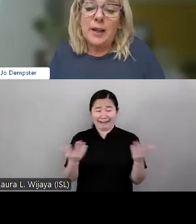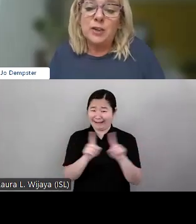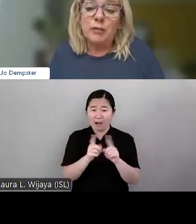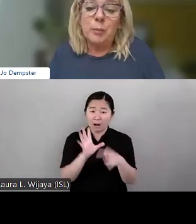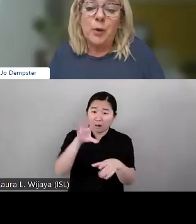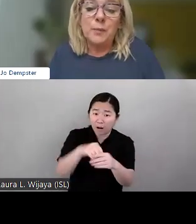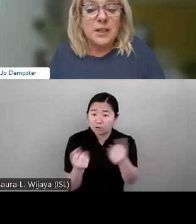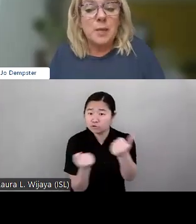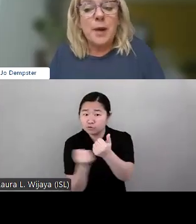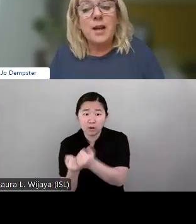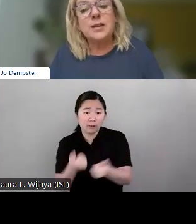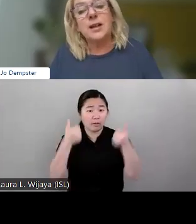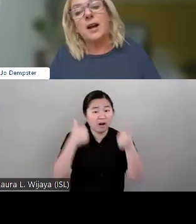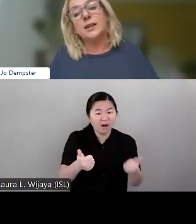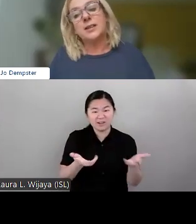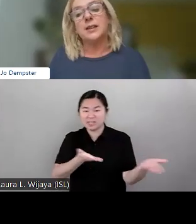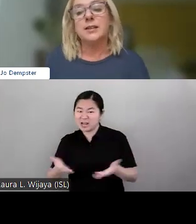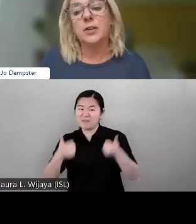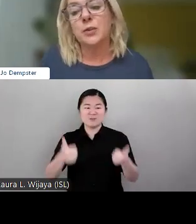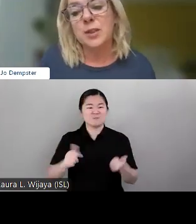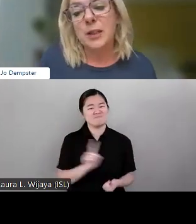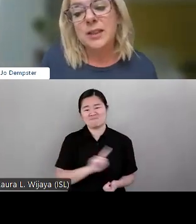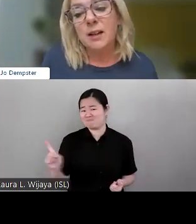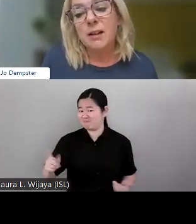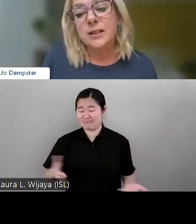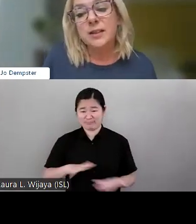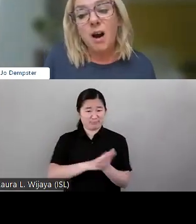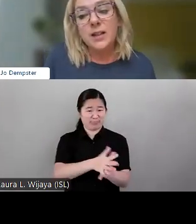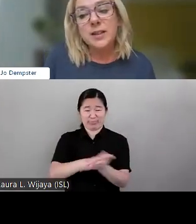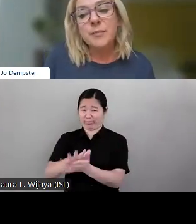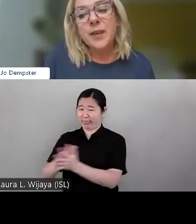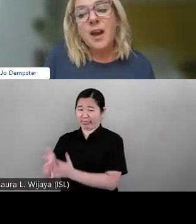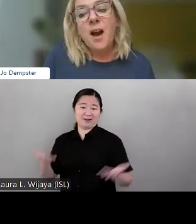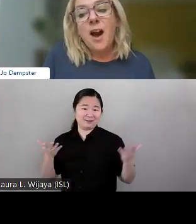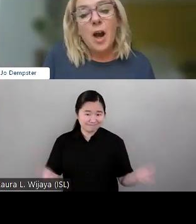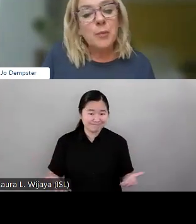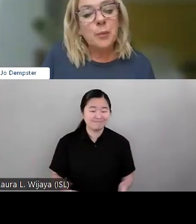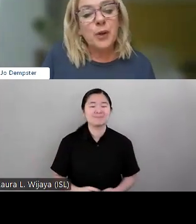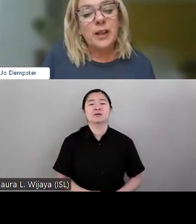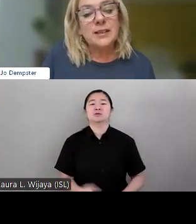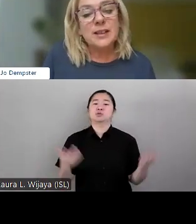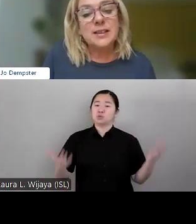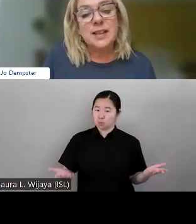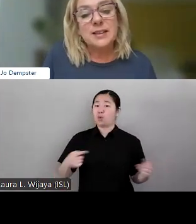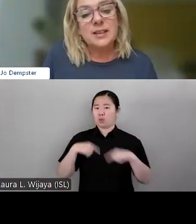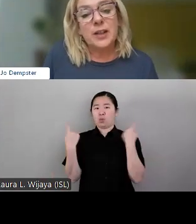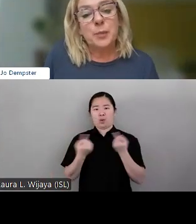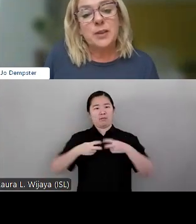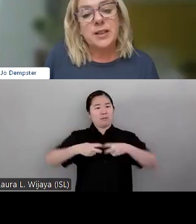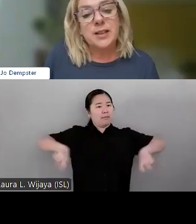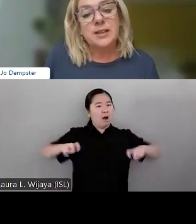Senior Manager for Programs and Impact at the International Disability Alliance, IDA. Amber brings